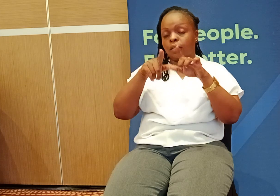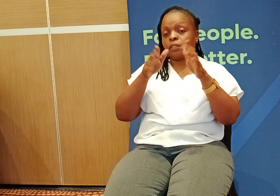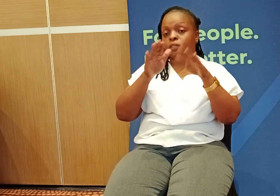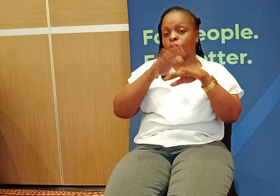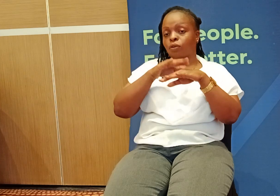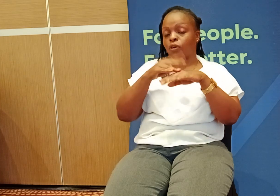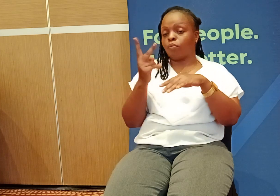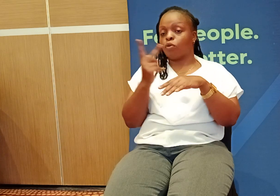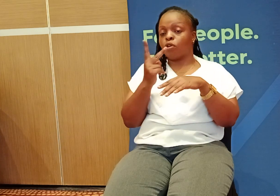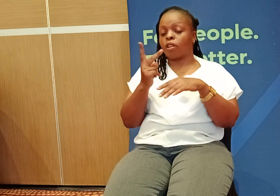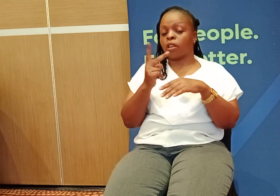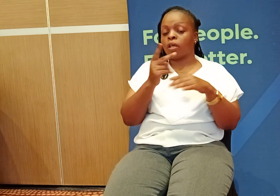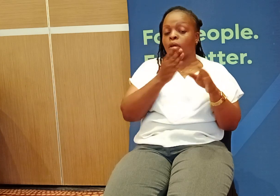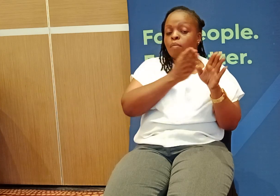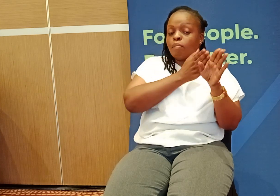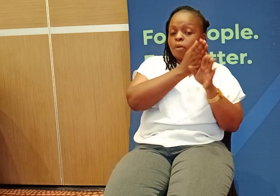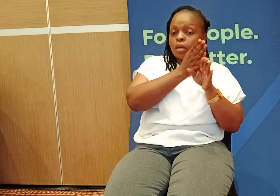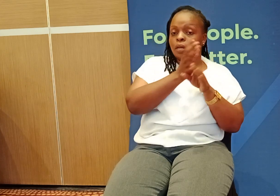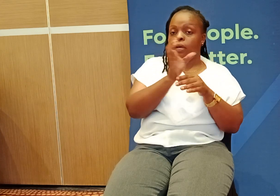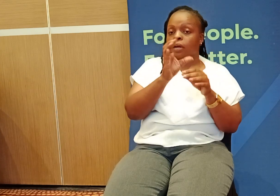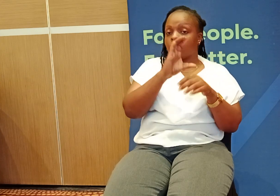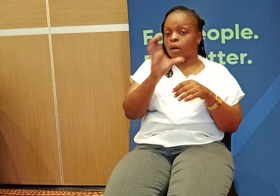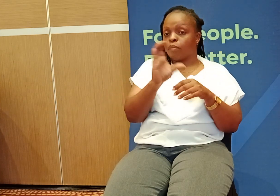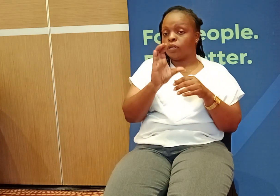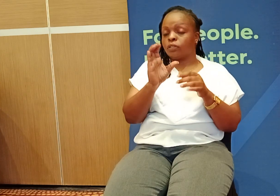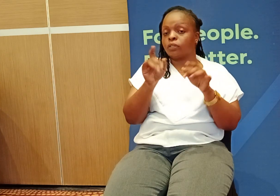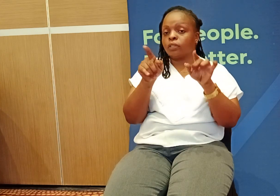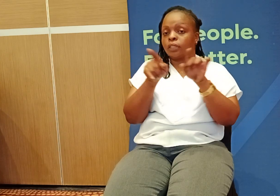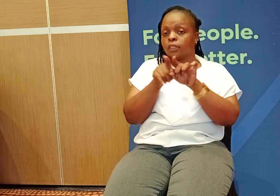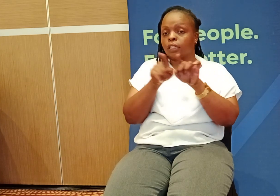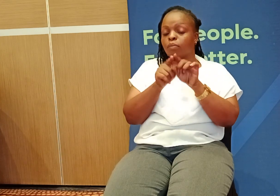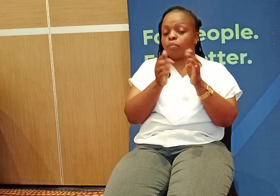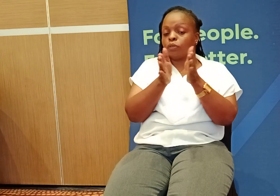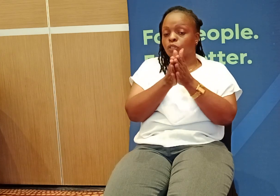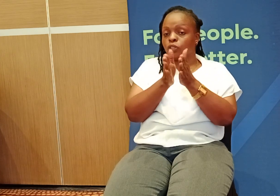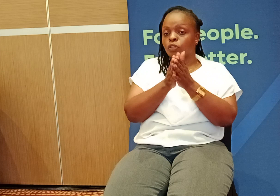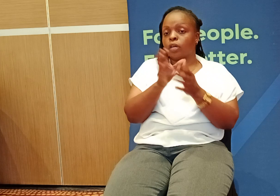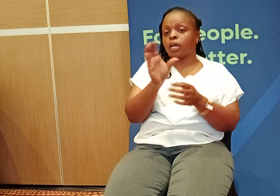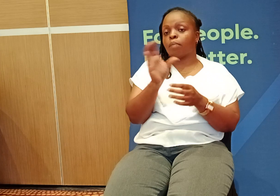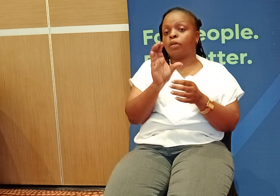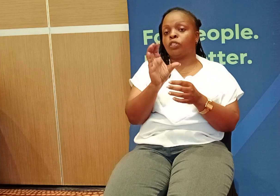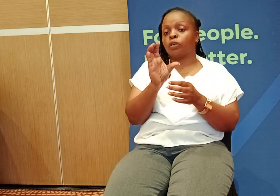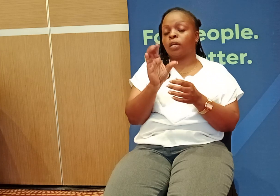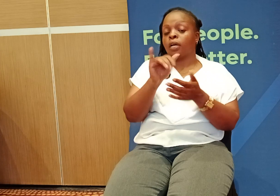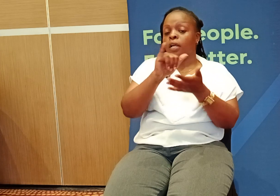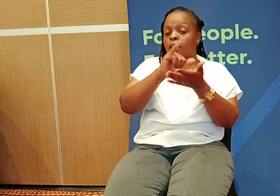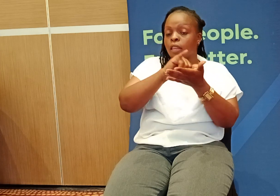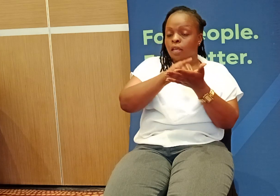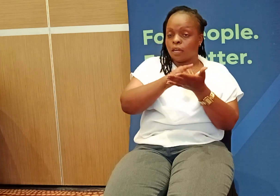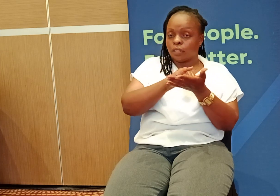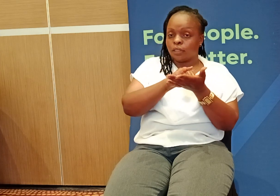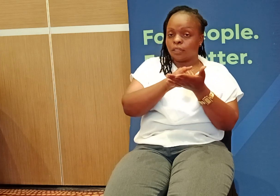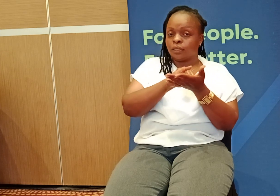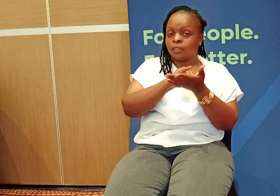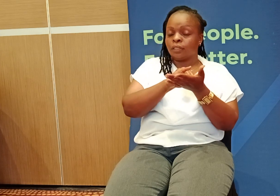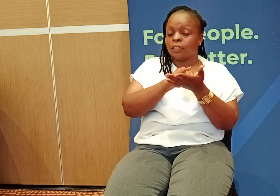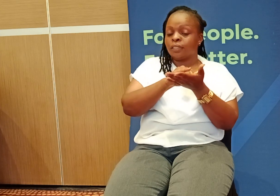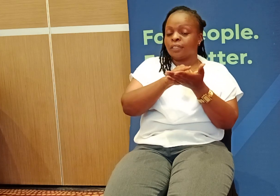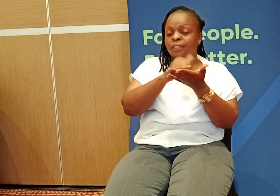core capital and total capital, and that, you know, with some of them like BPR